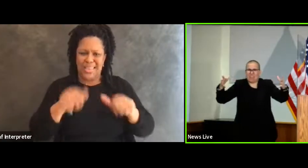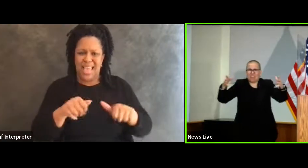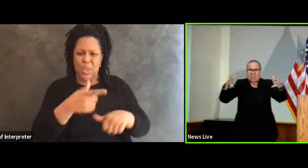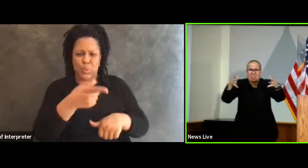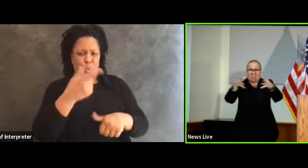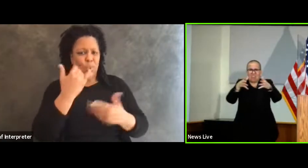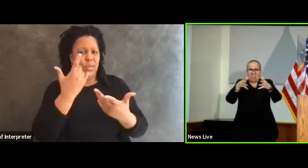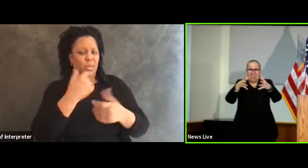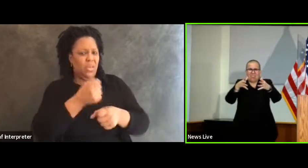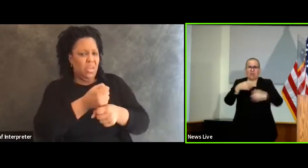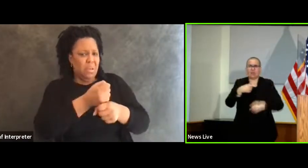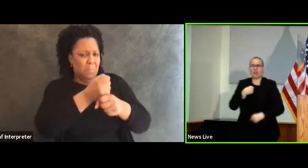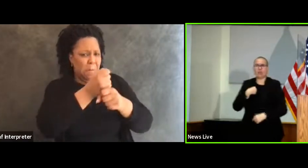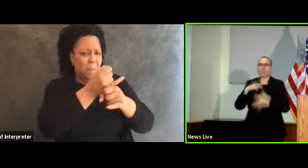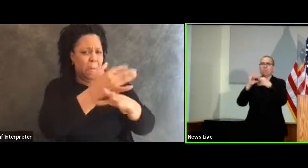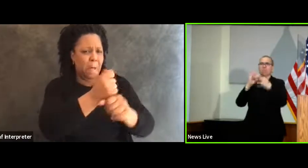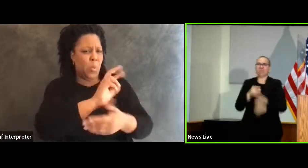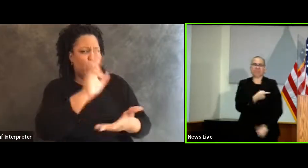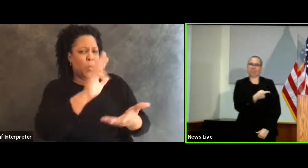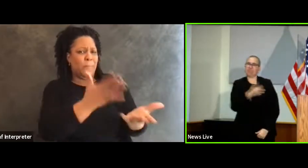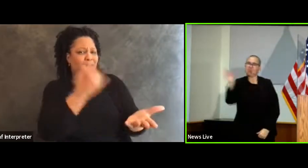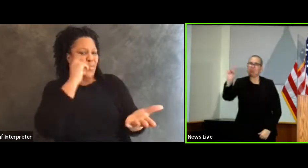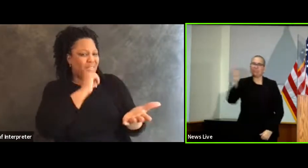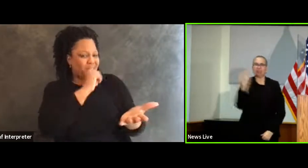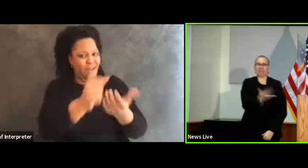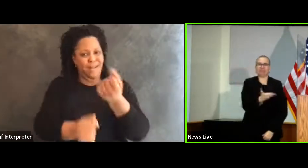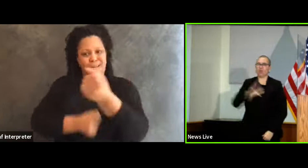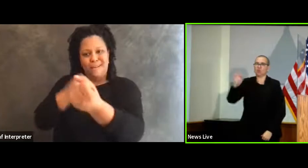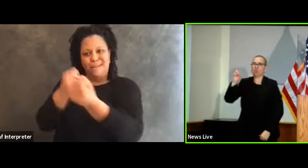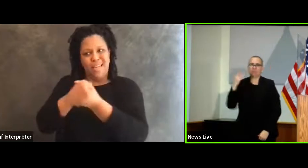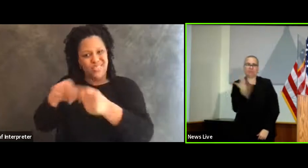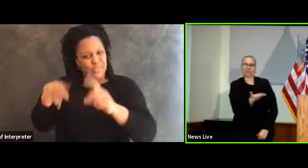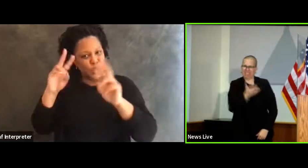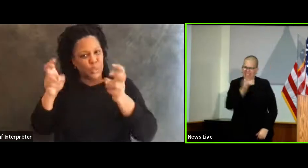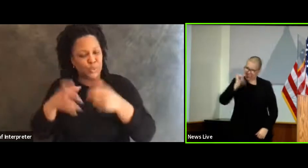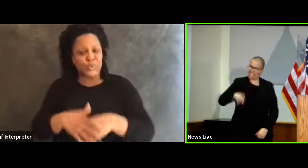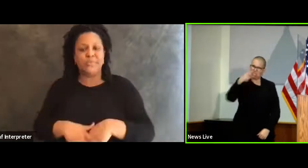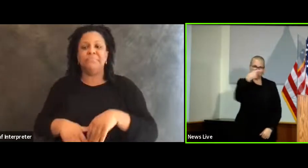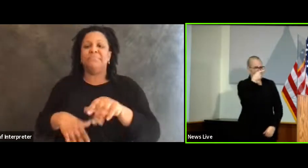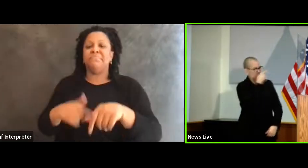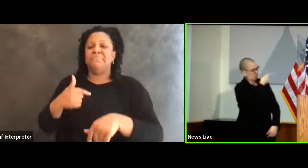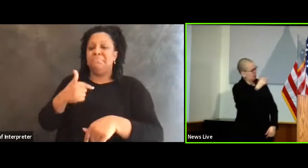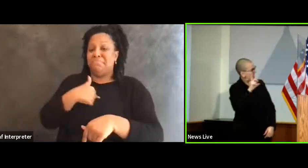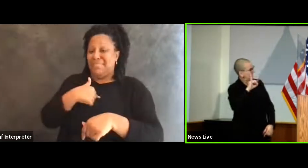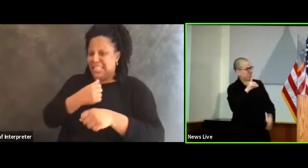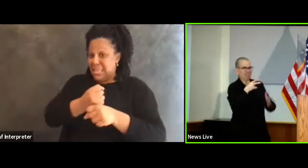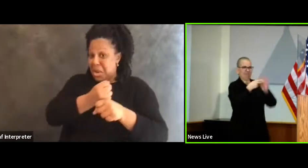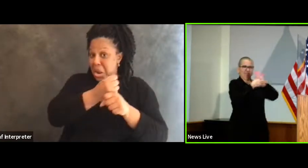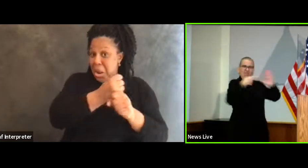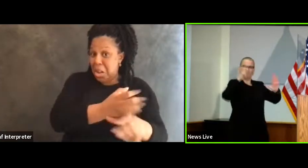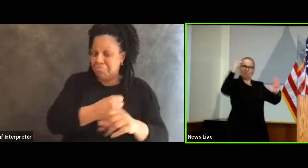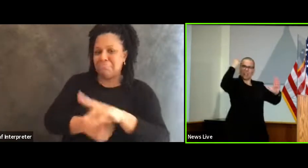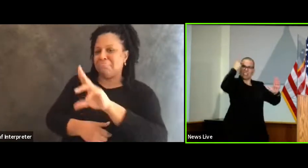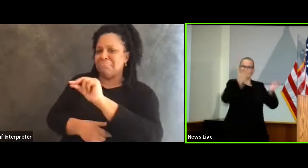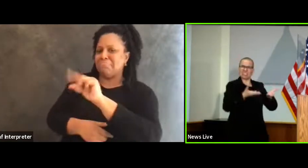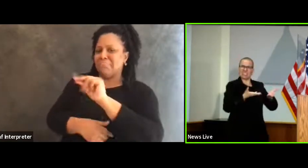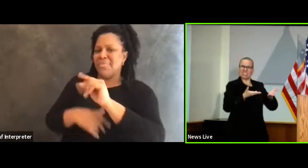what you want to see? Well, I would challenge that I put them on blast. I don't think you heard that today. I would hope not. I hope it's not the